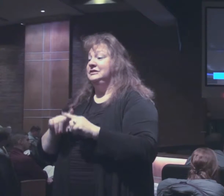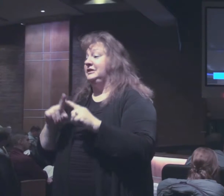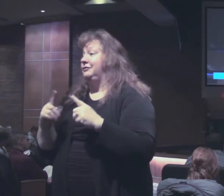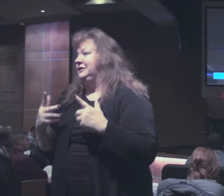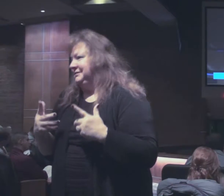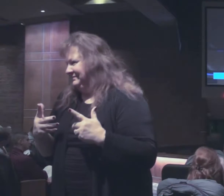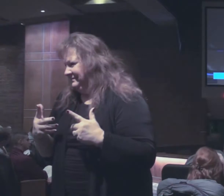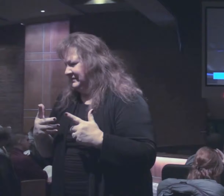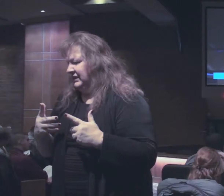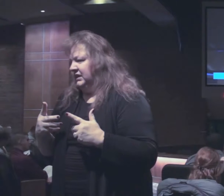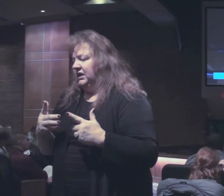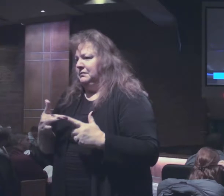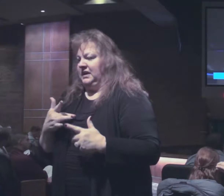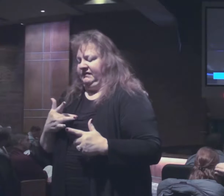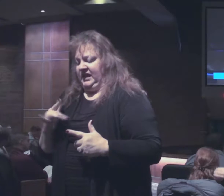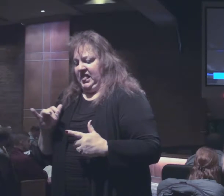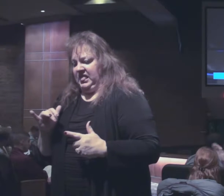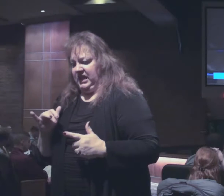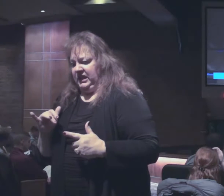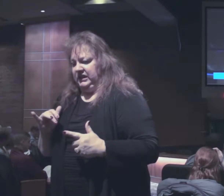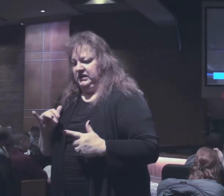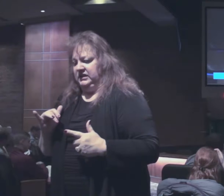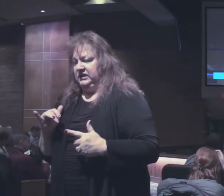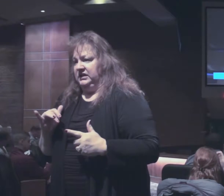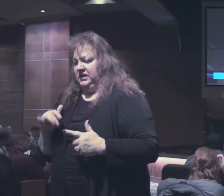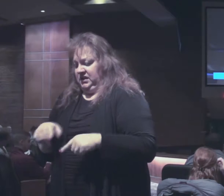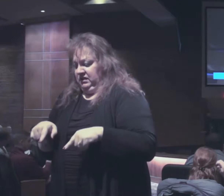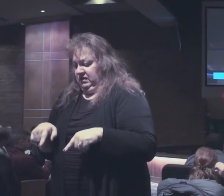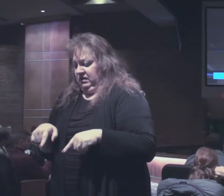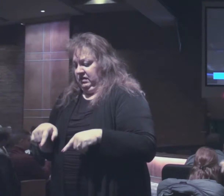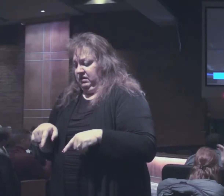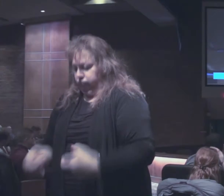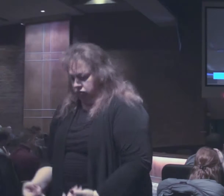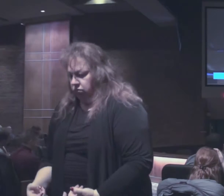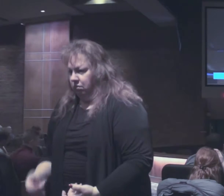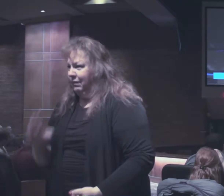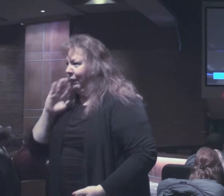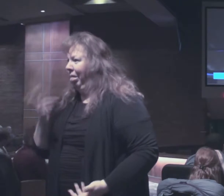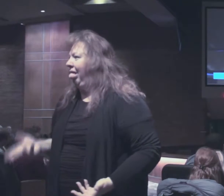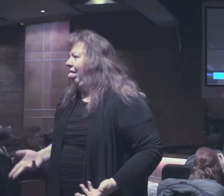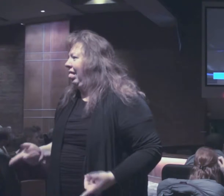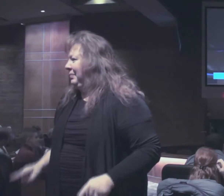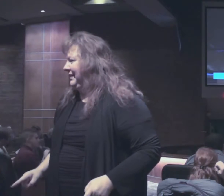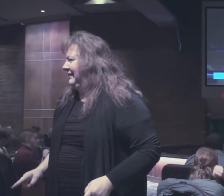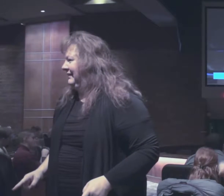where, you know, it makes us feel like our legs may not hold us up.